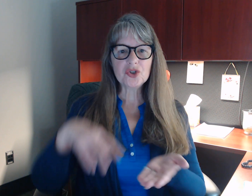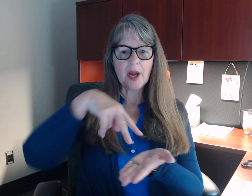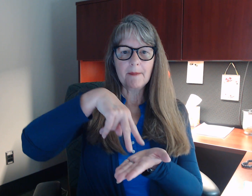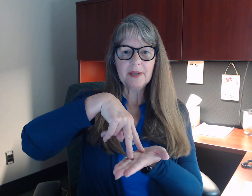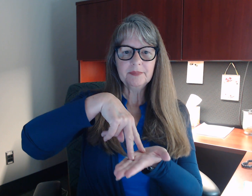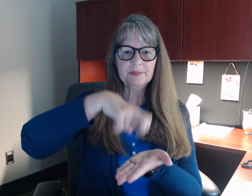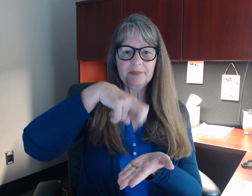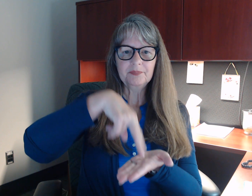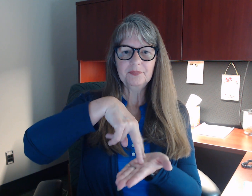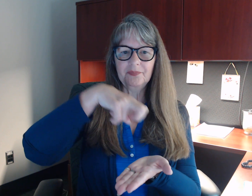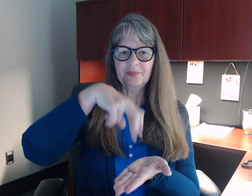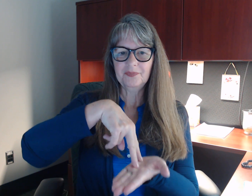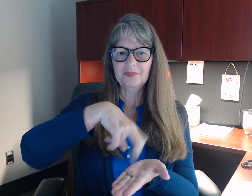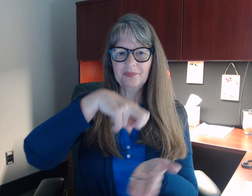jump.